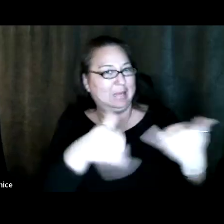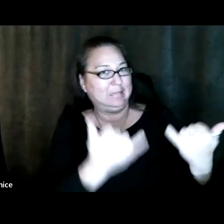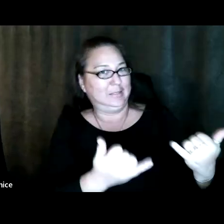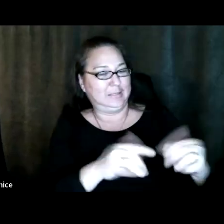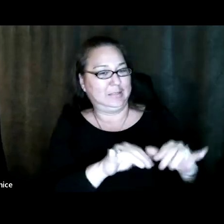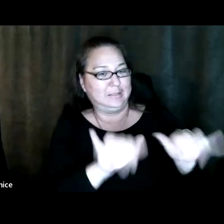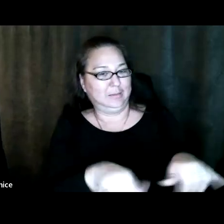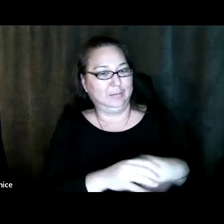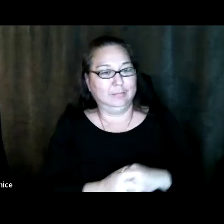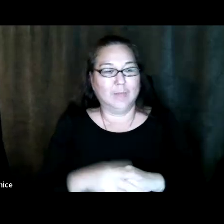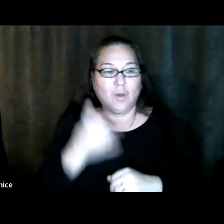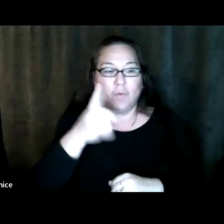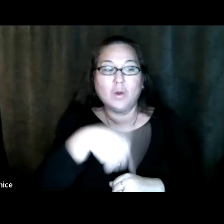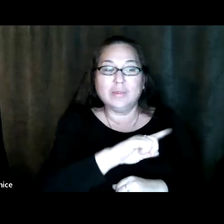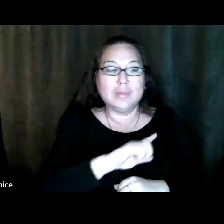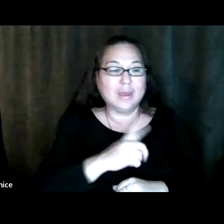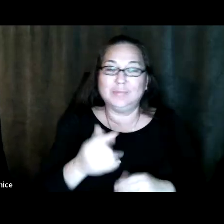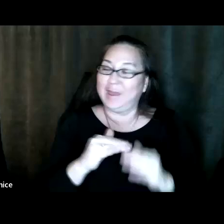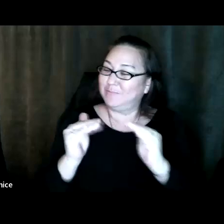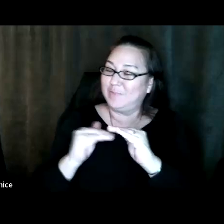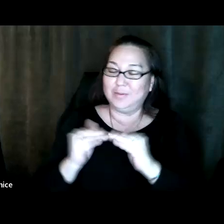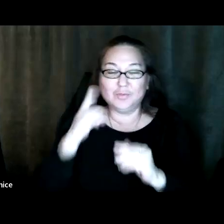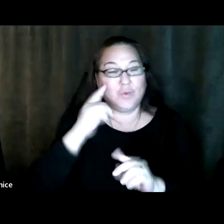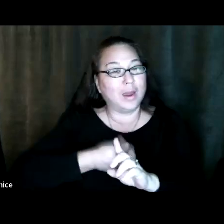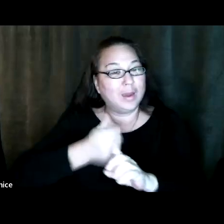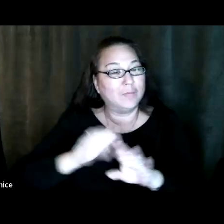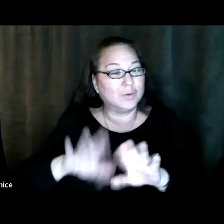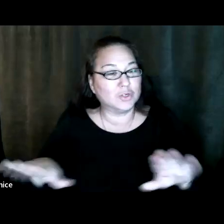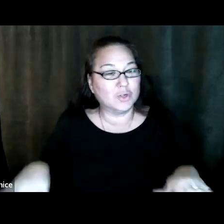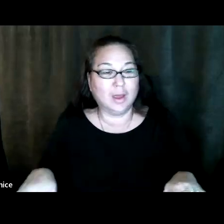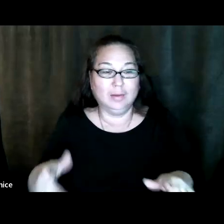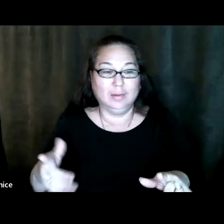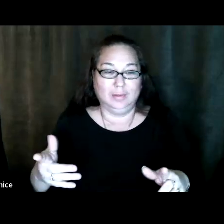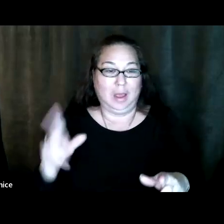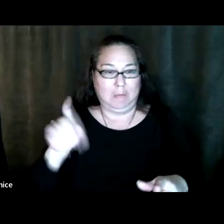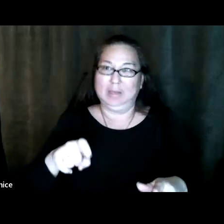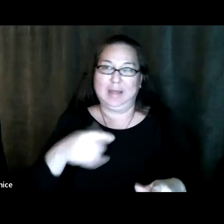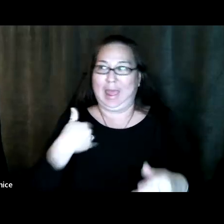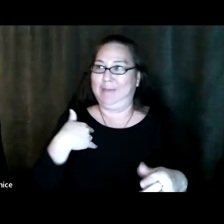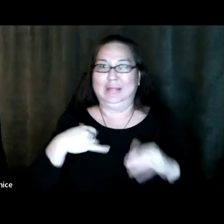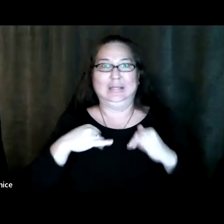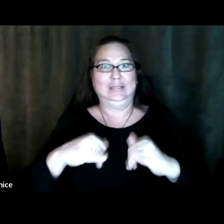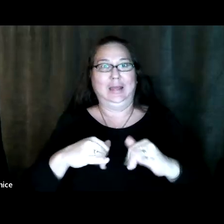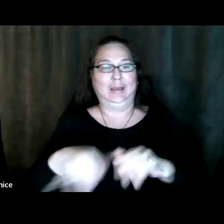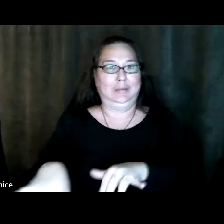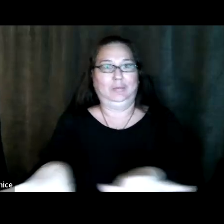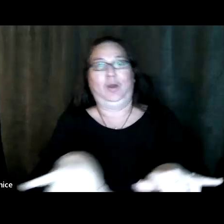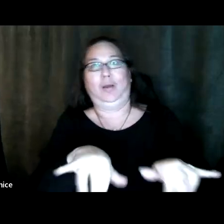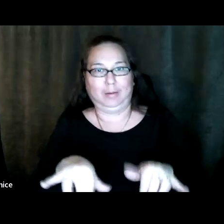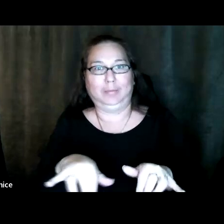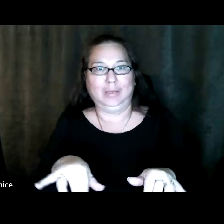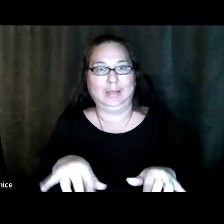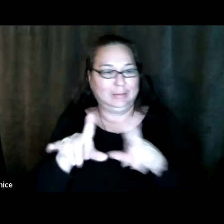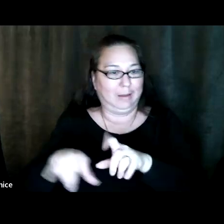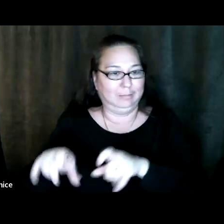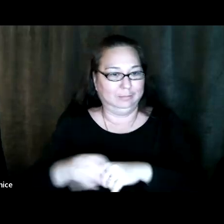to pass the same test. The fact that most of the children who live and go to school in wealthy Wellesley have far